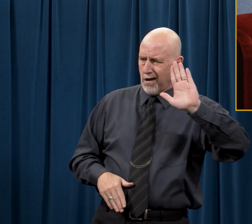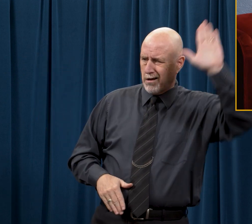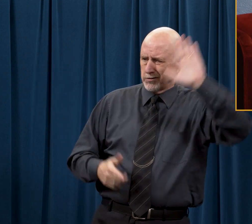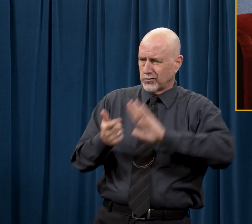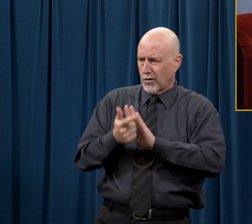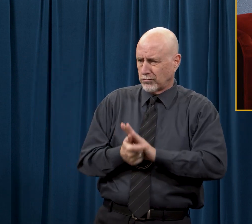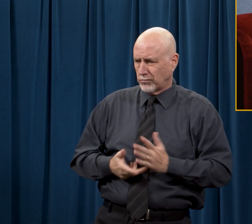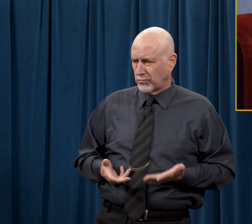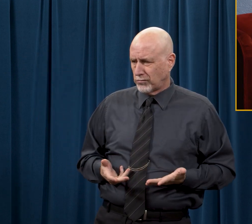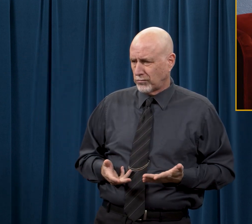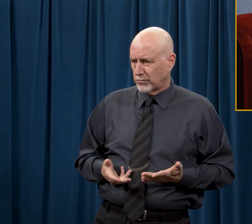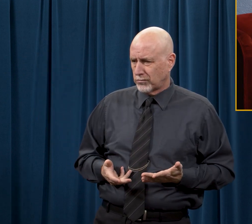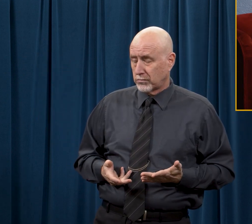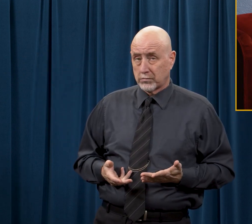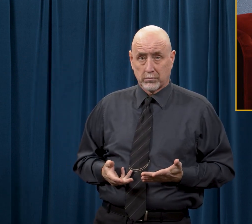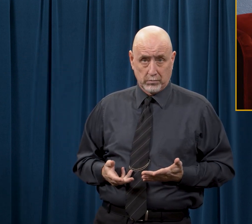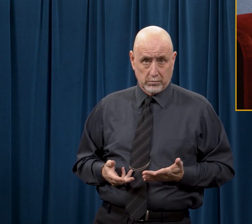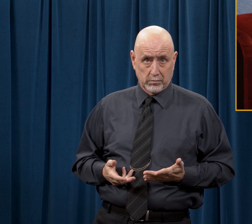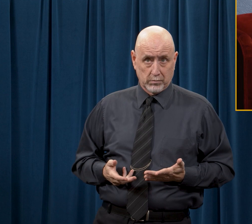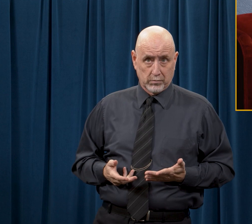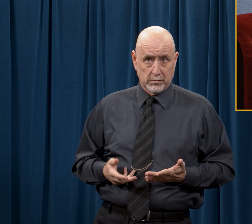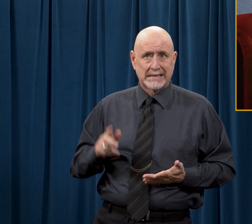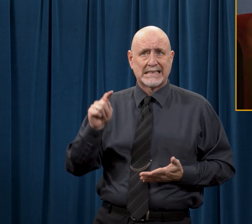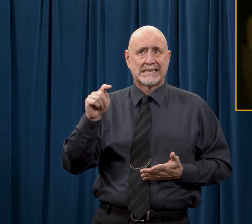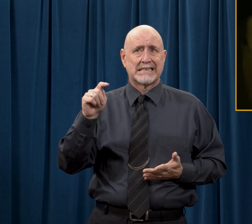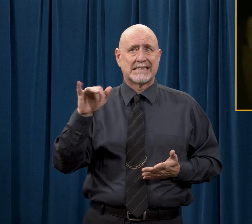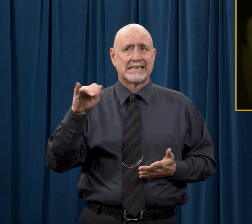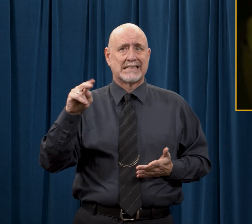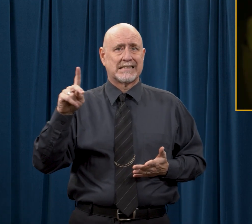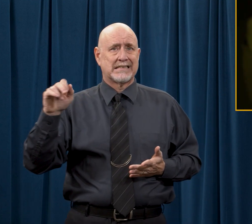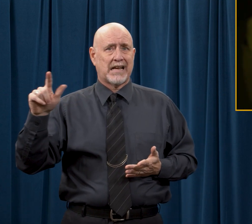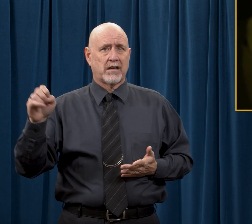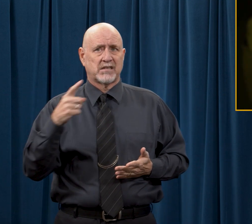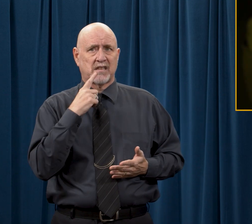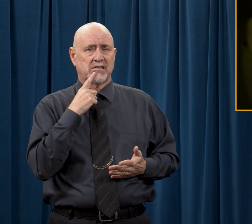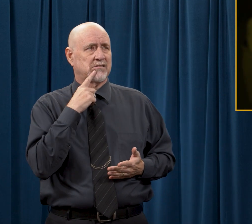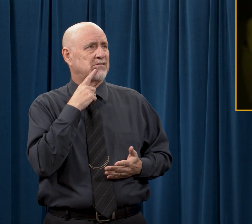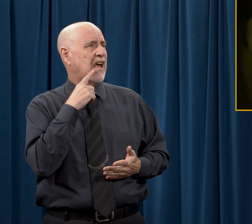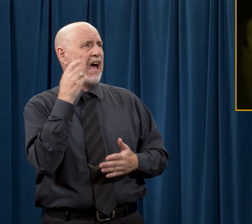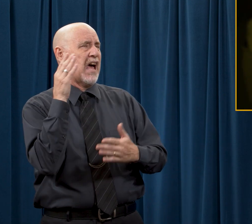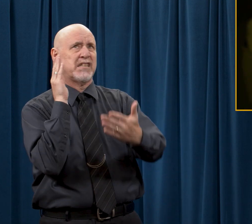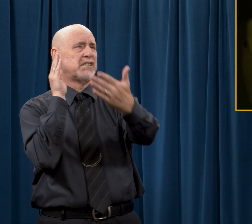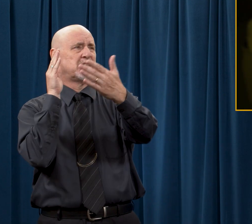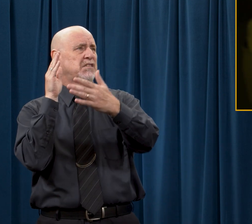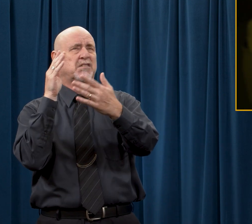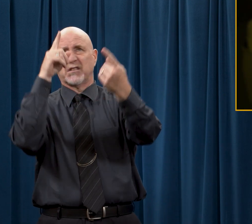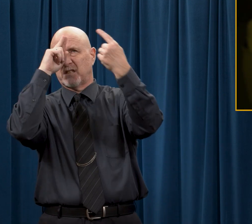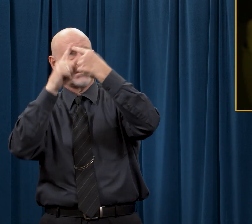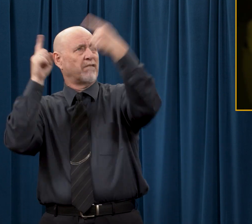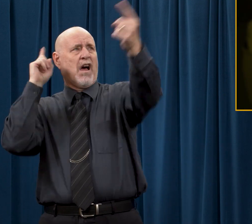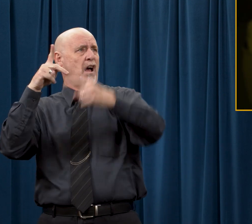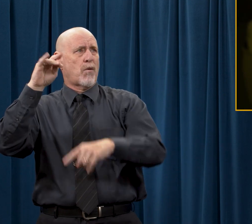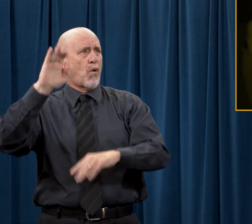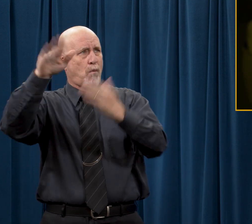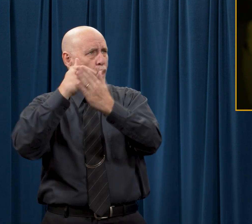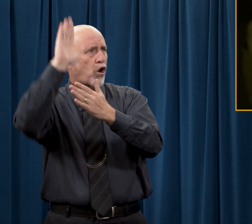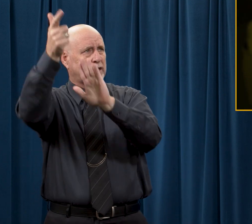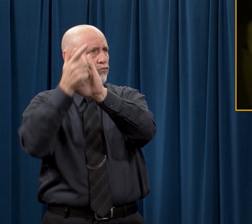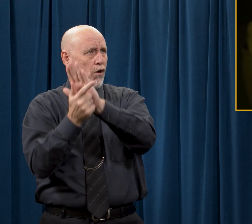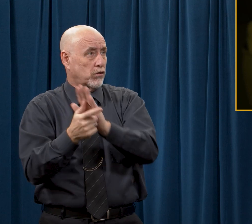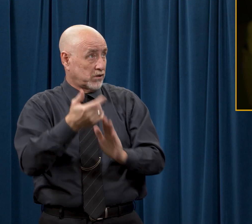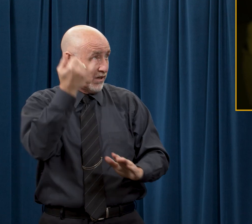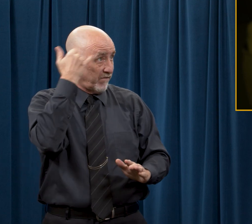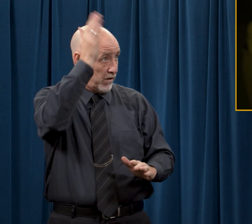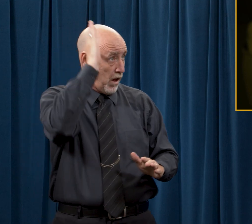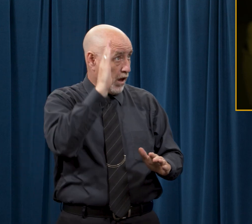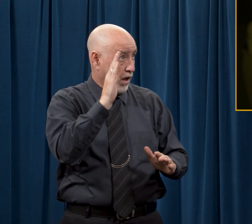laws than God's laws. To this, Tyndale said, "I defy the Pope and all his